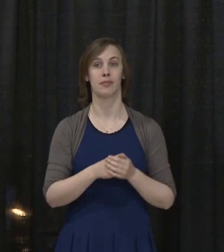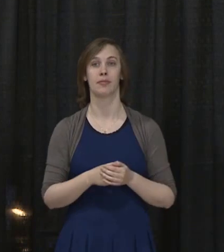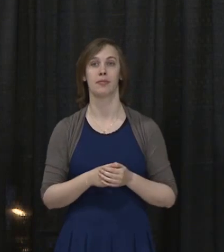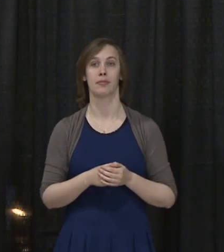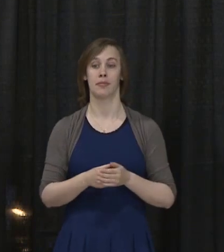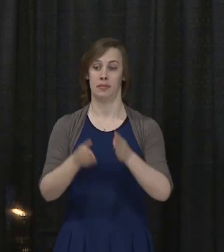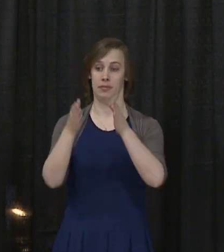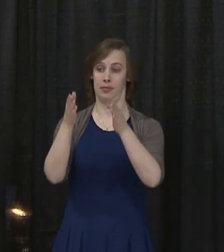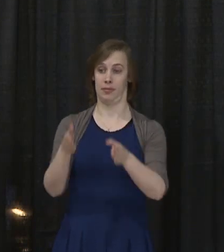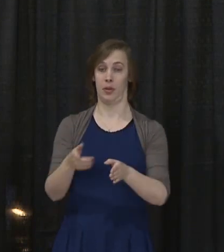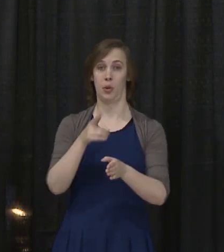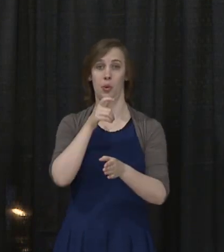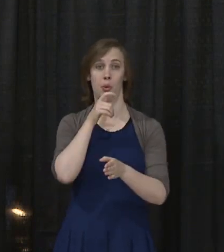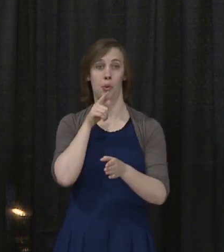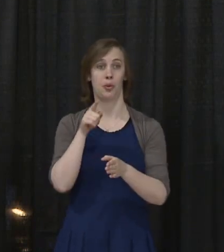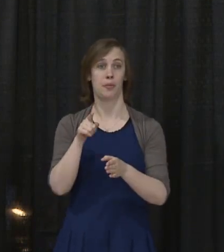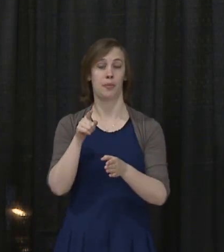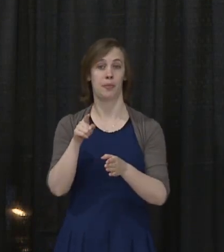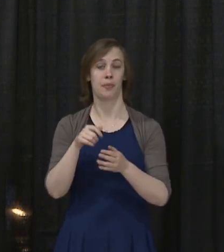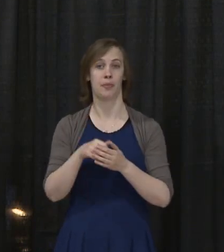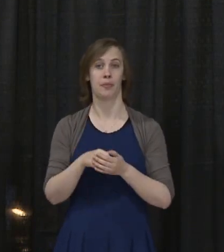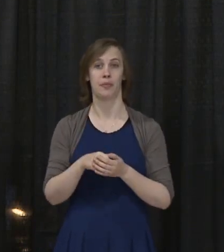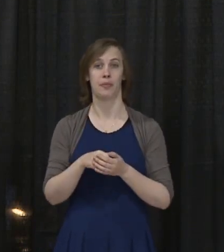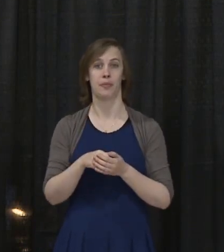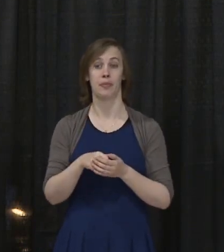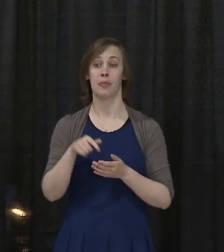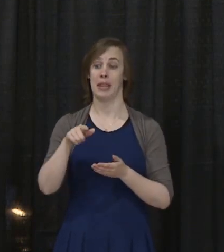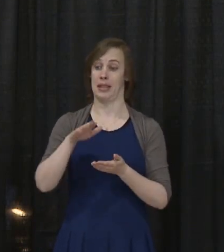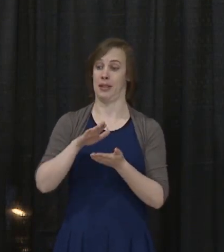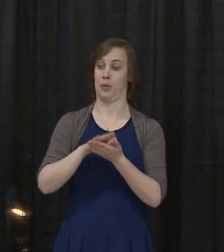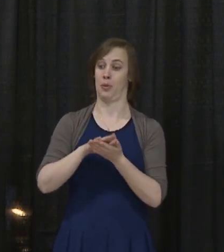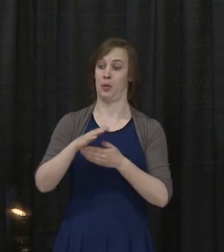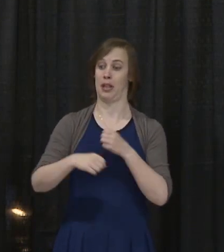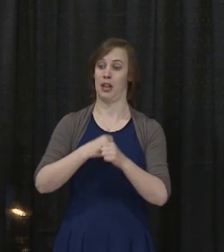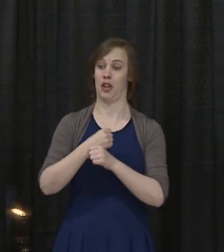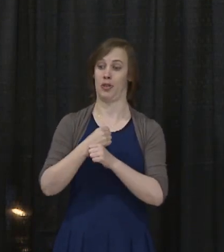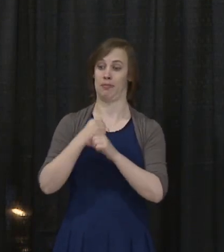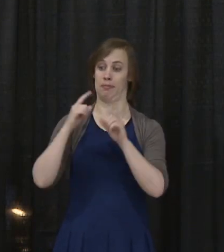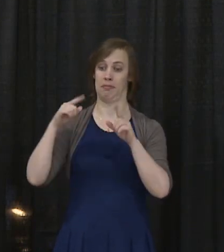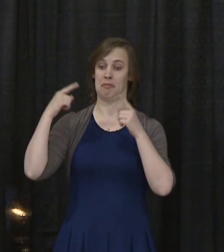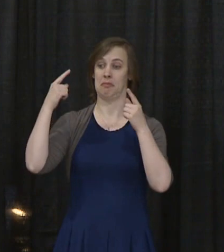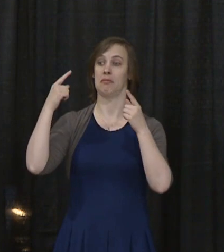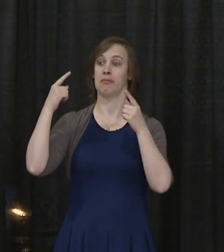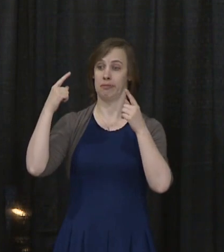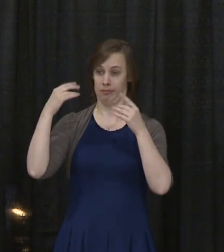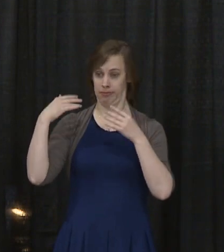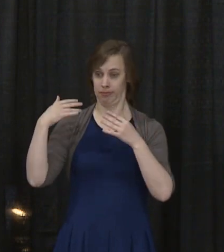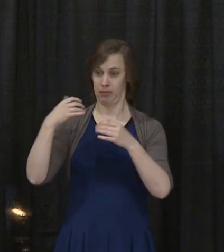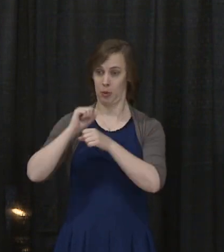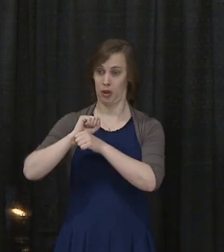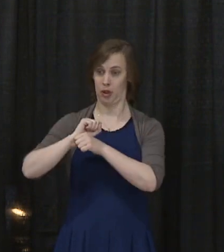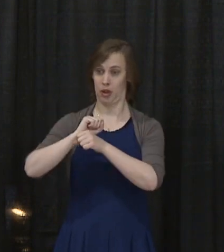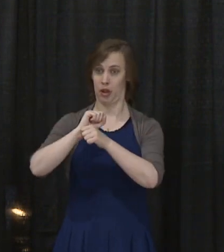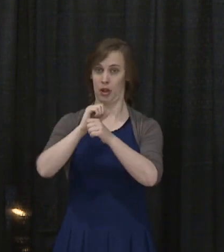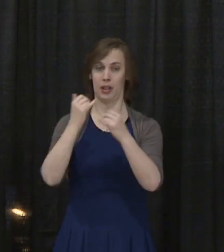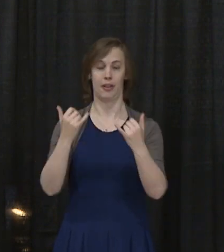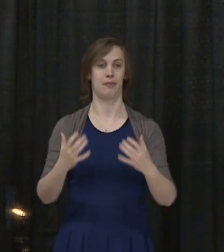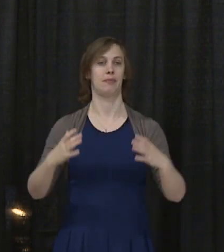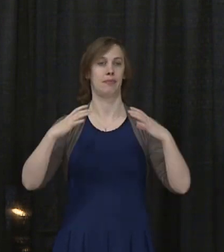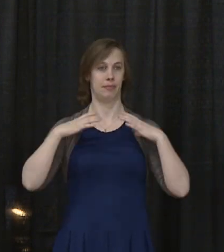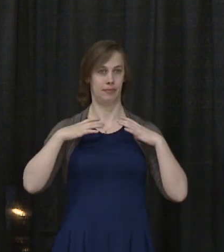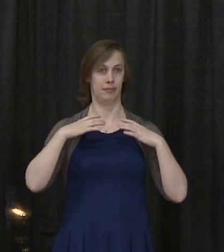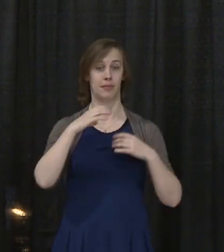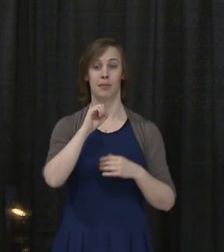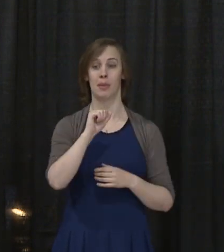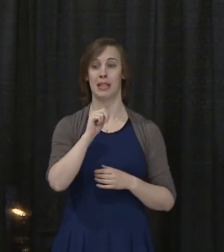is an individual who's retiring at the end of this academic year. Sandy Dyke has devoted over